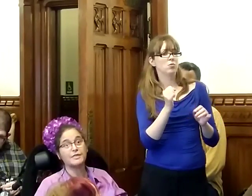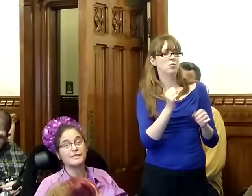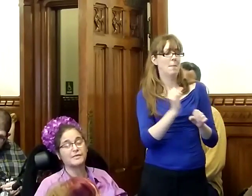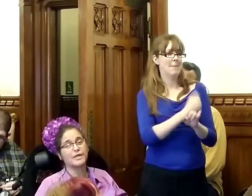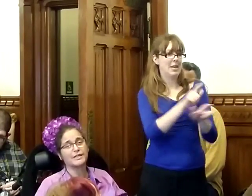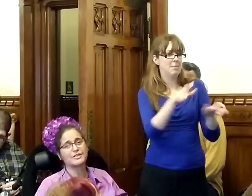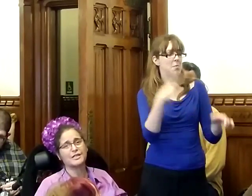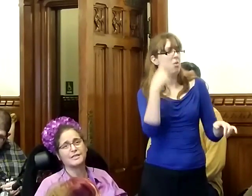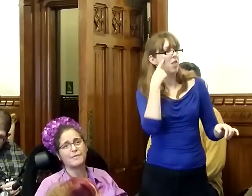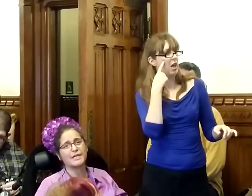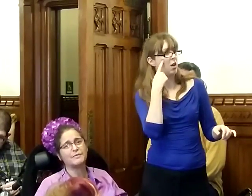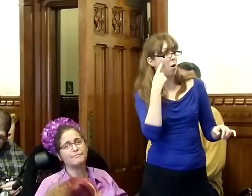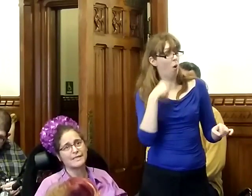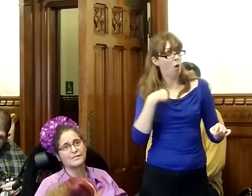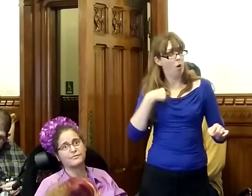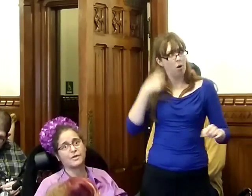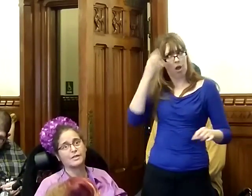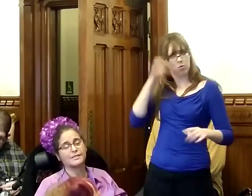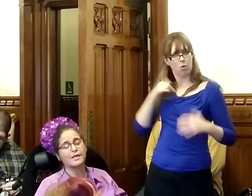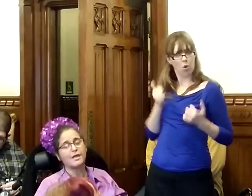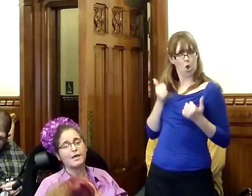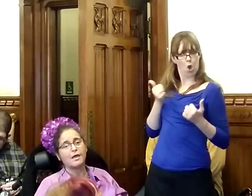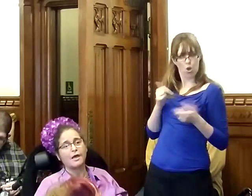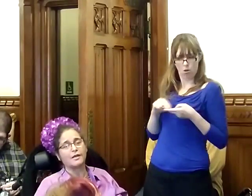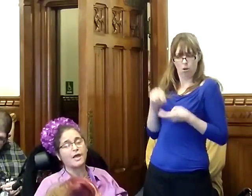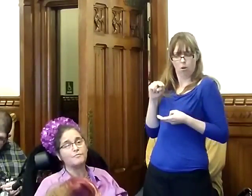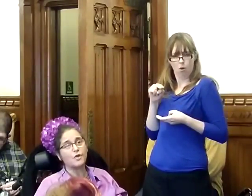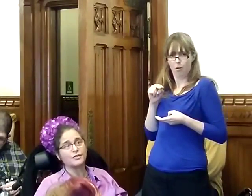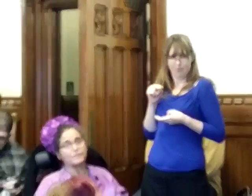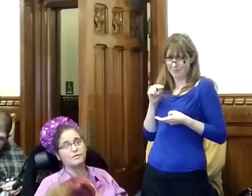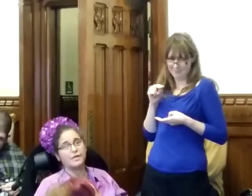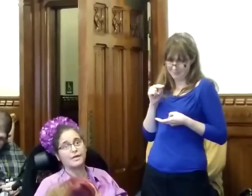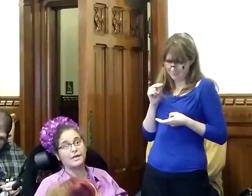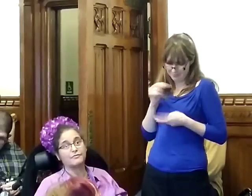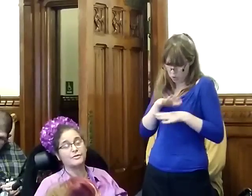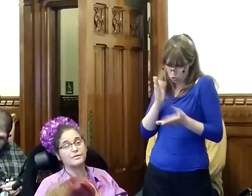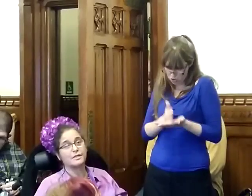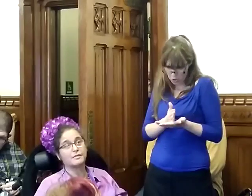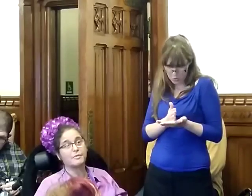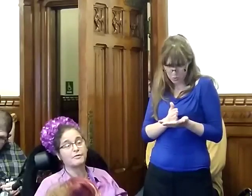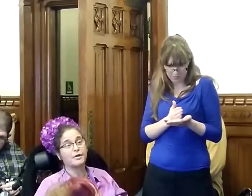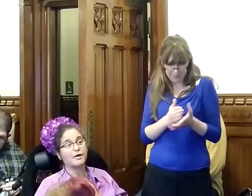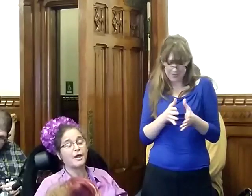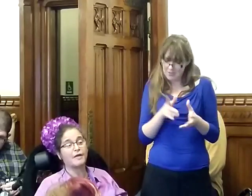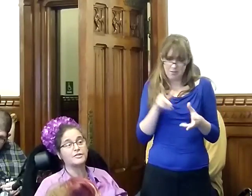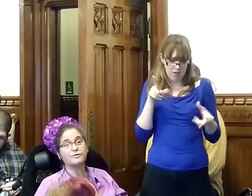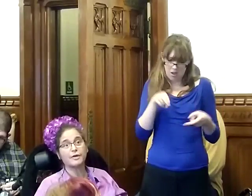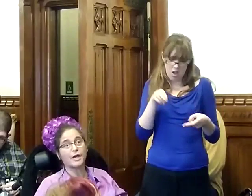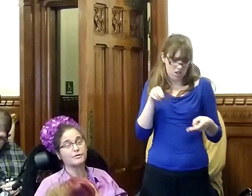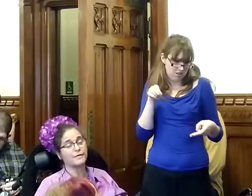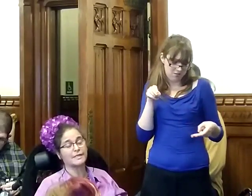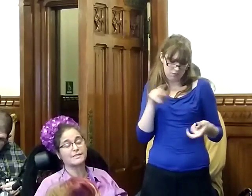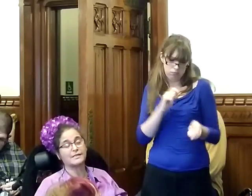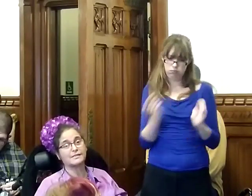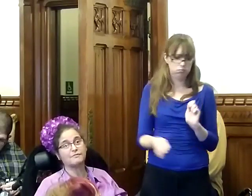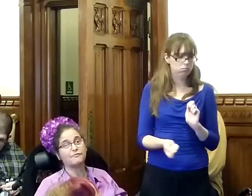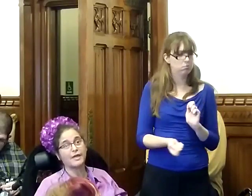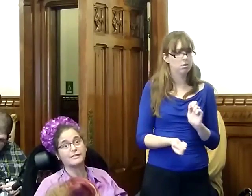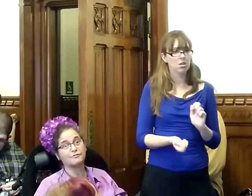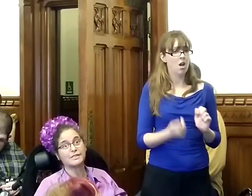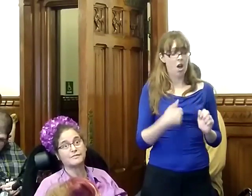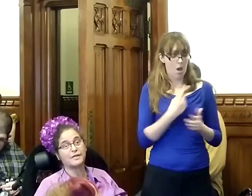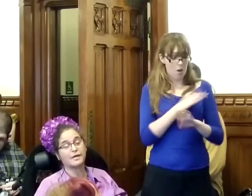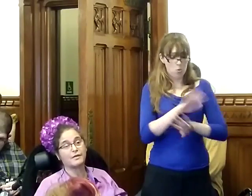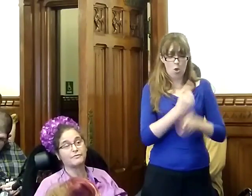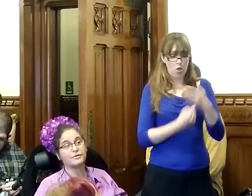sometimes increasing, when actually they're making massive cuts. And I'm not the only ILF user in the borough. I don't know how to access